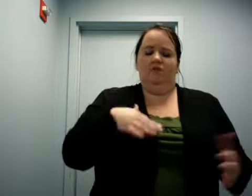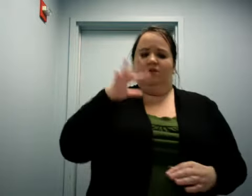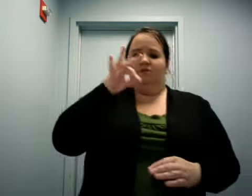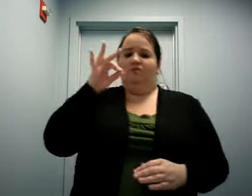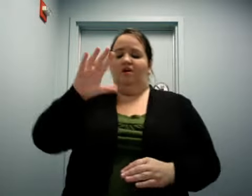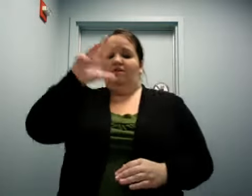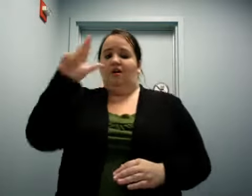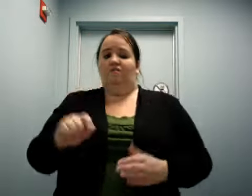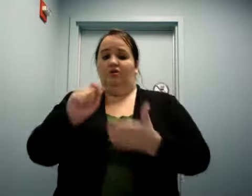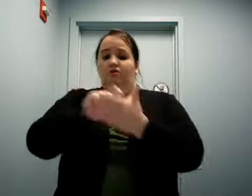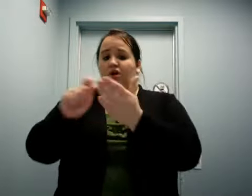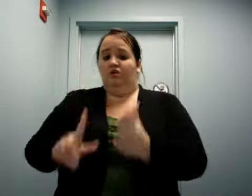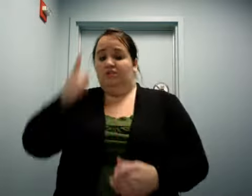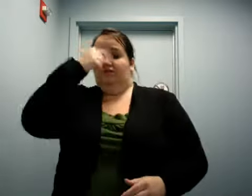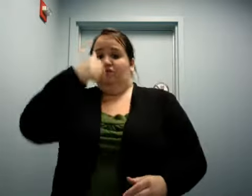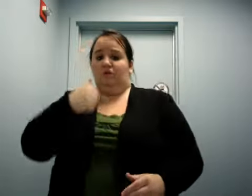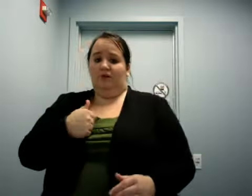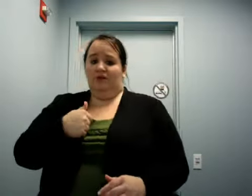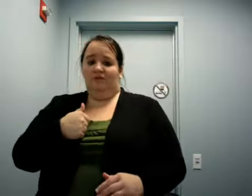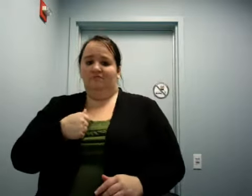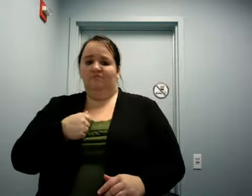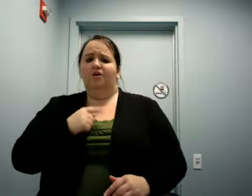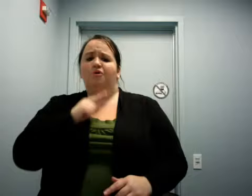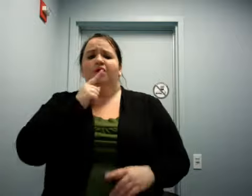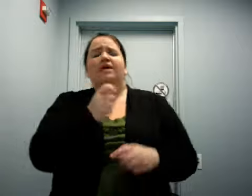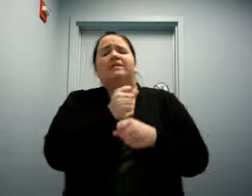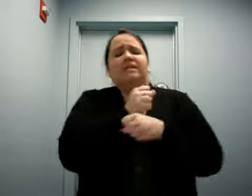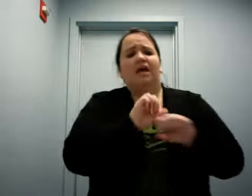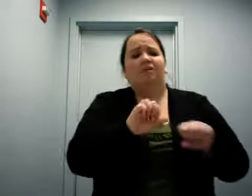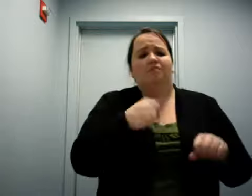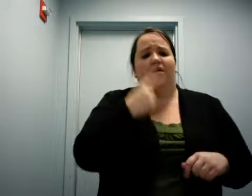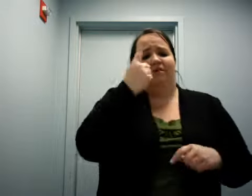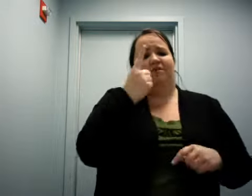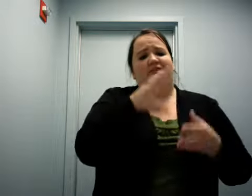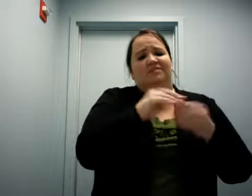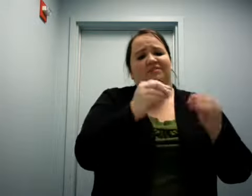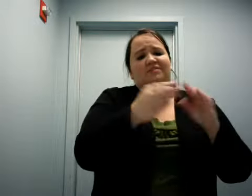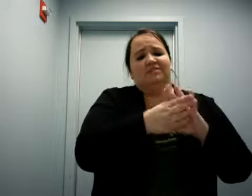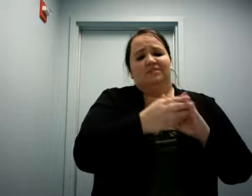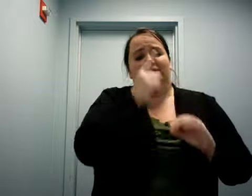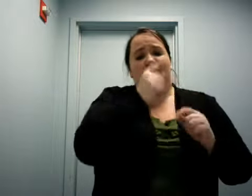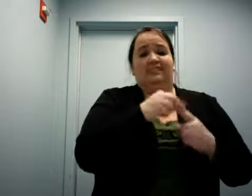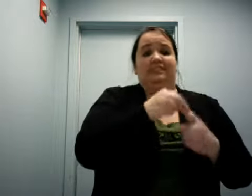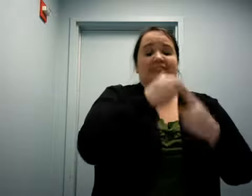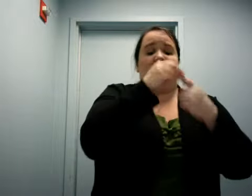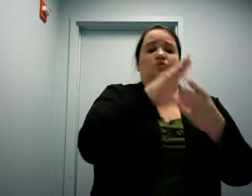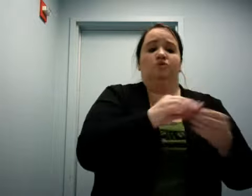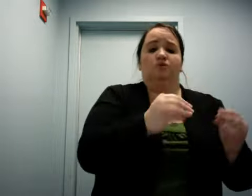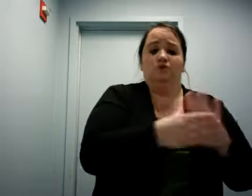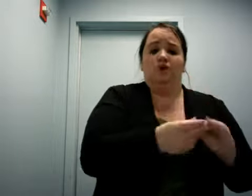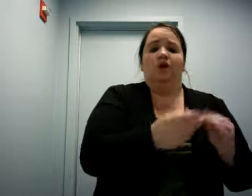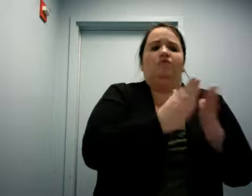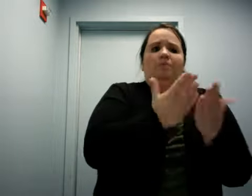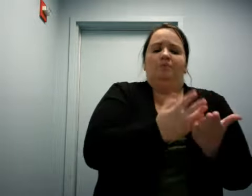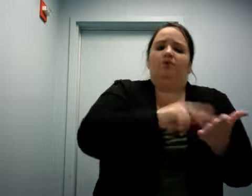for me was this. It saved me from having a single story of what books are. I come from a conventional